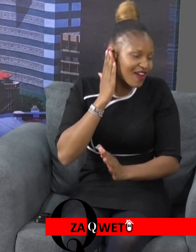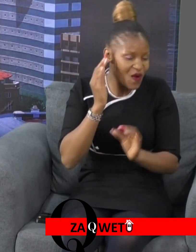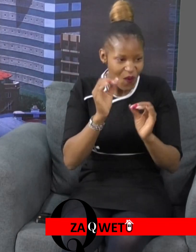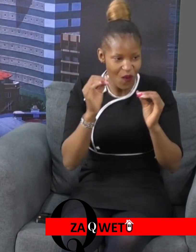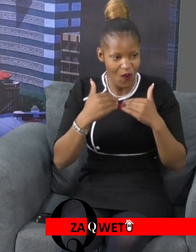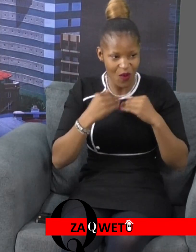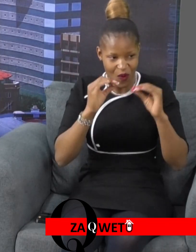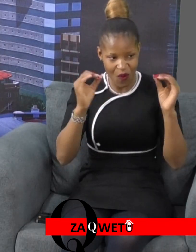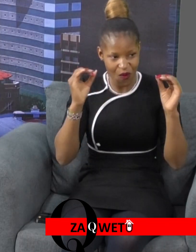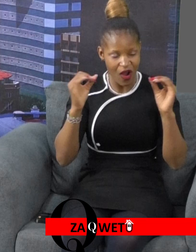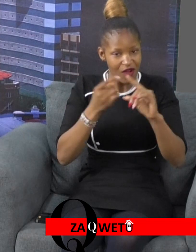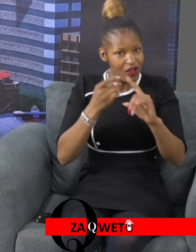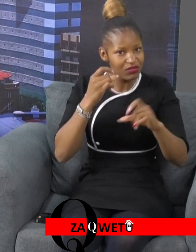I'm very passionate about the deaf culture.